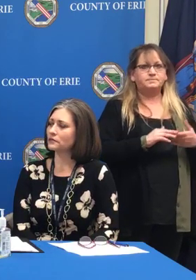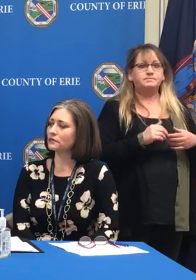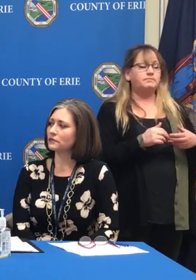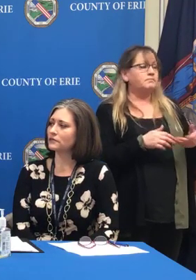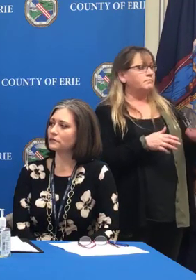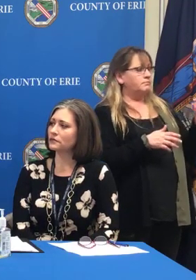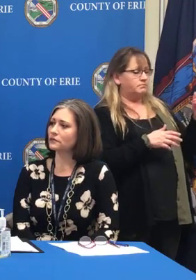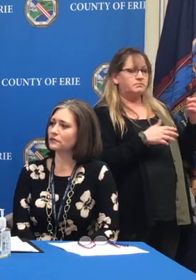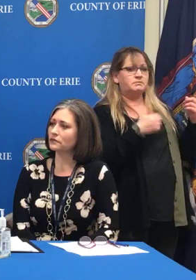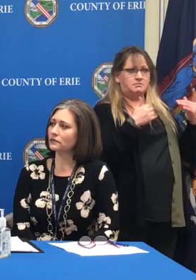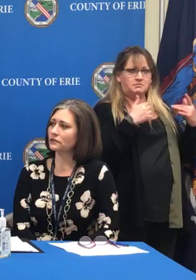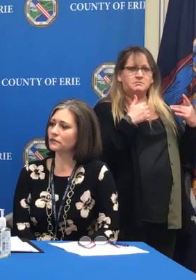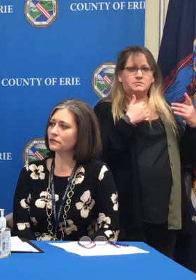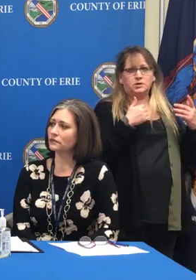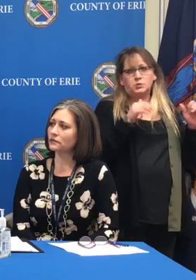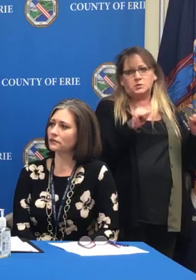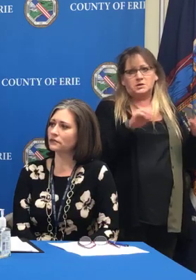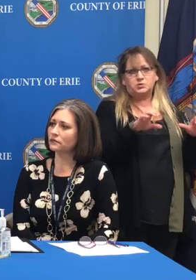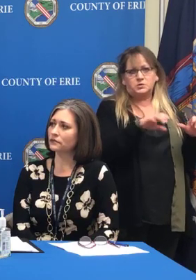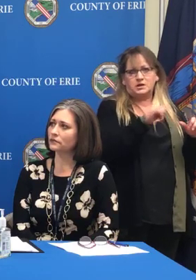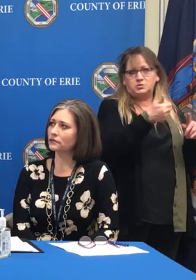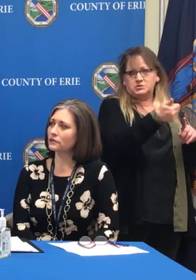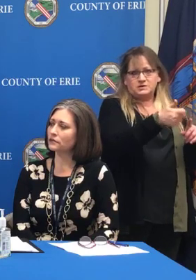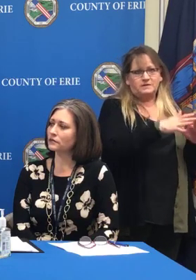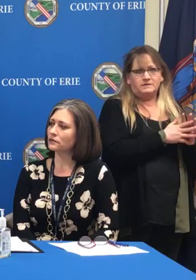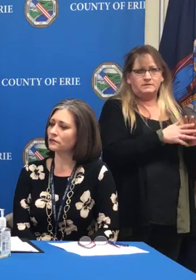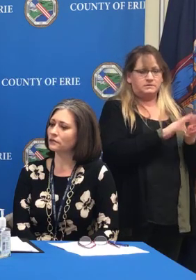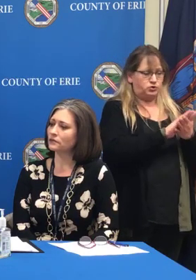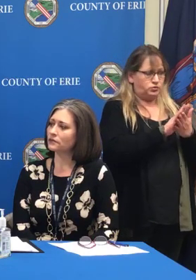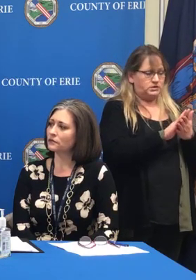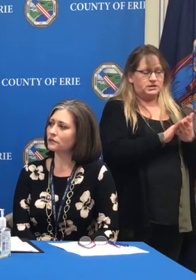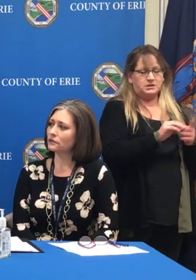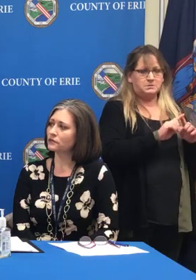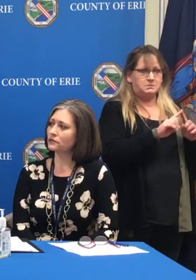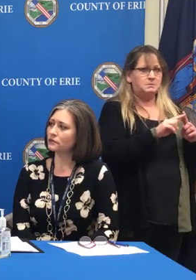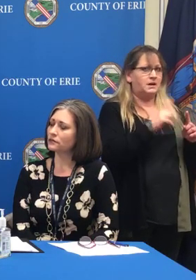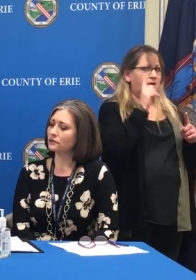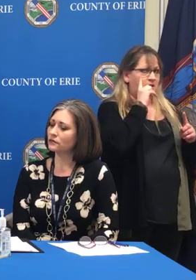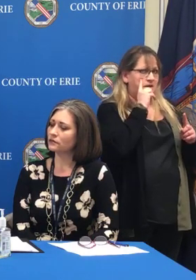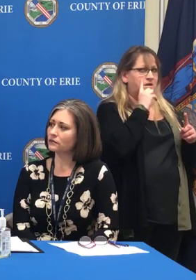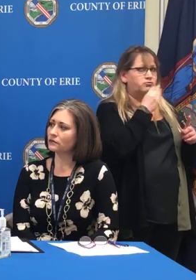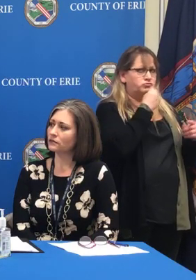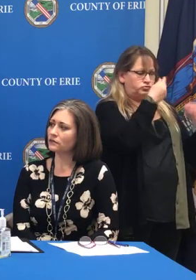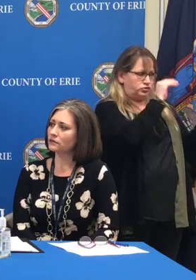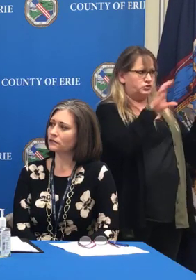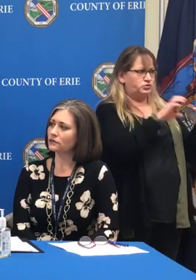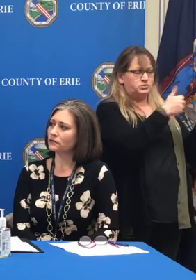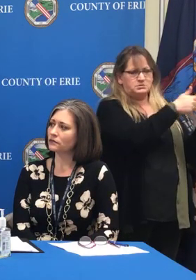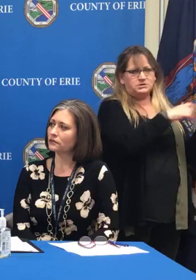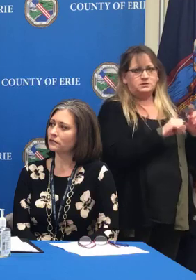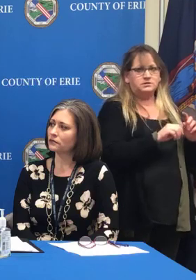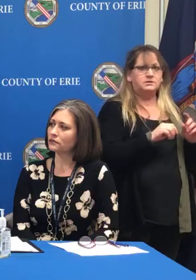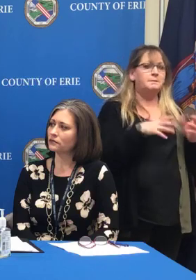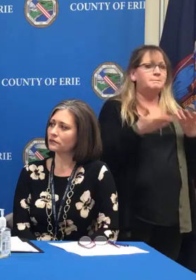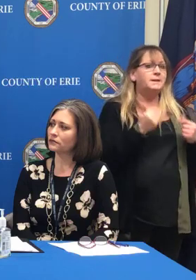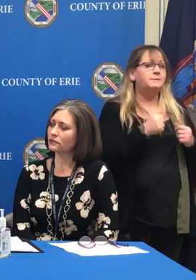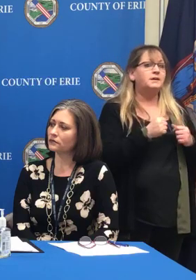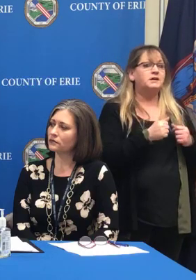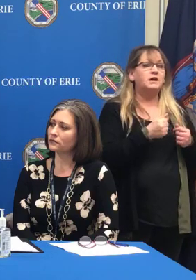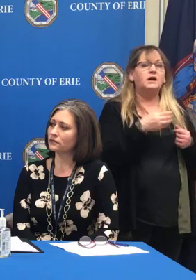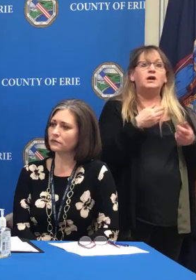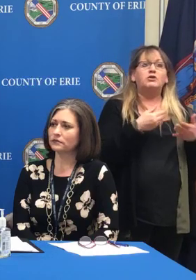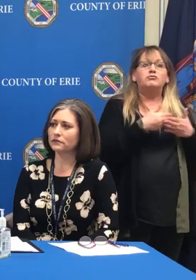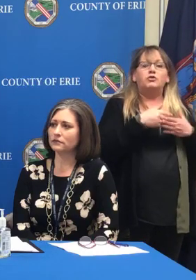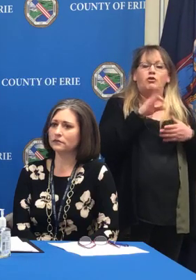and stores to do that. You could do the same yourself. There's nothing that would harm the product, unless, of course, it's maybe a fresh food. You